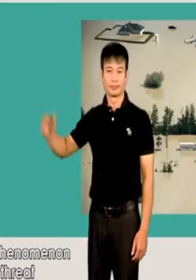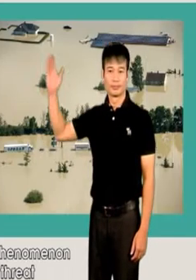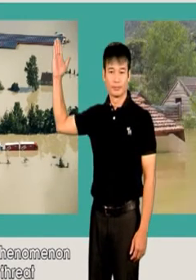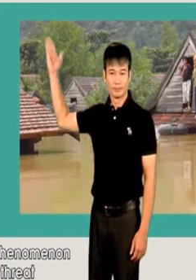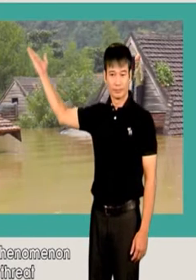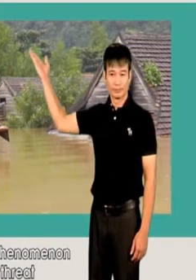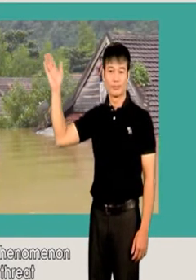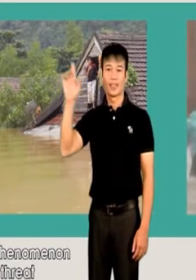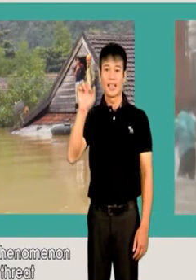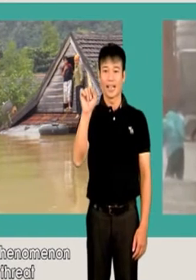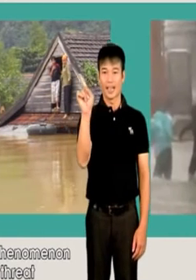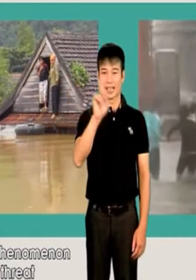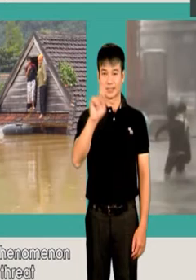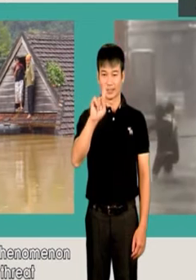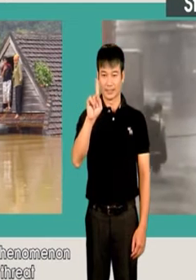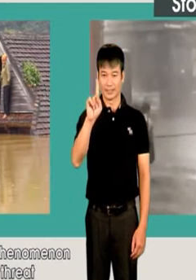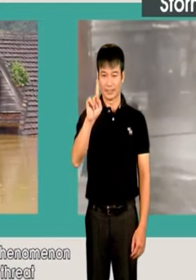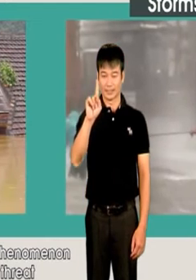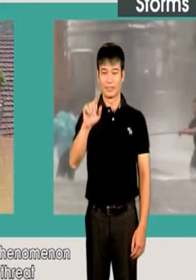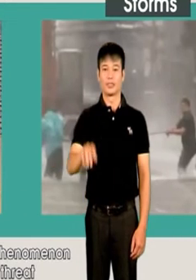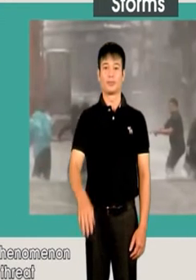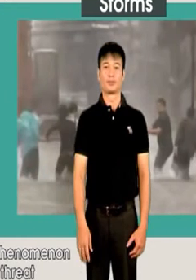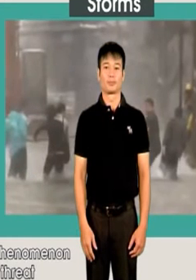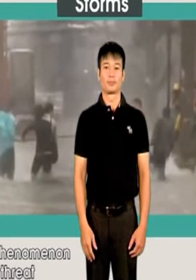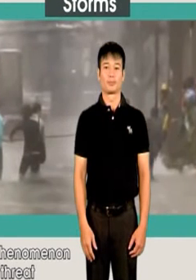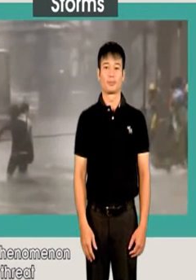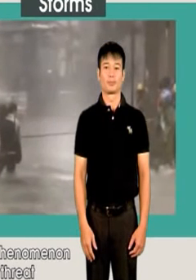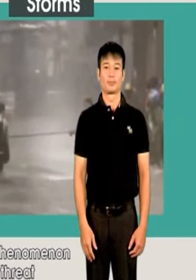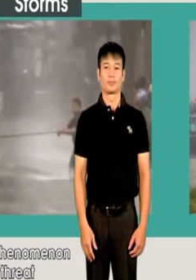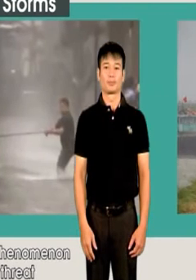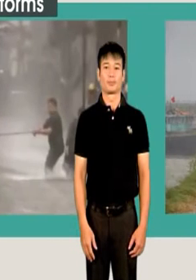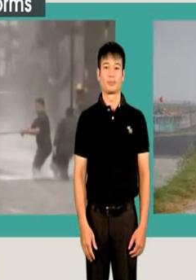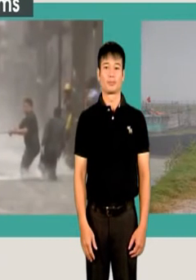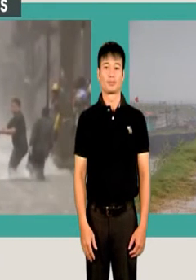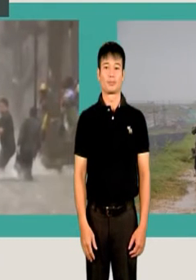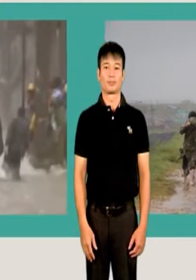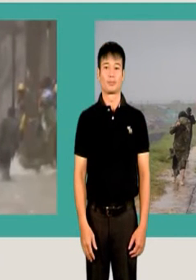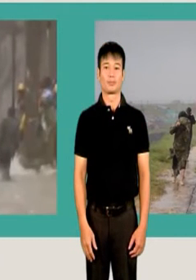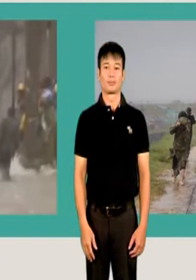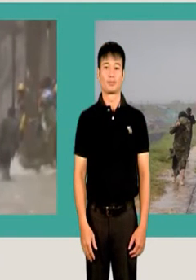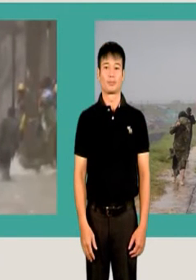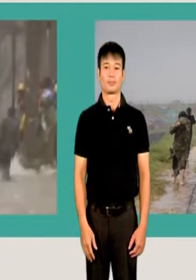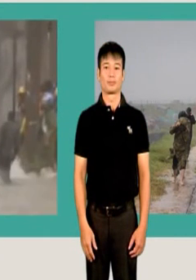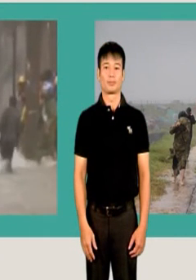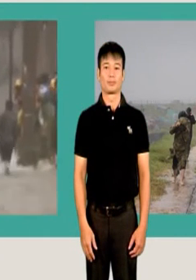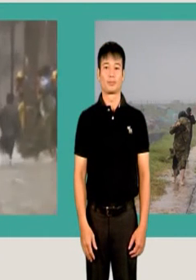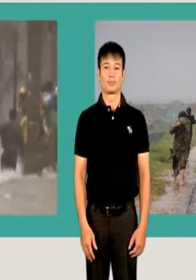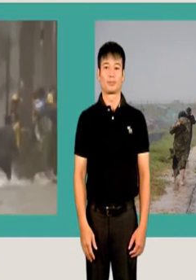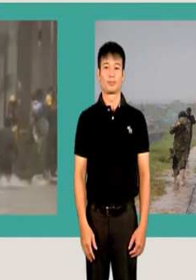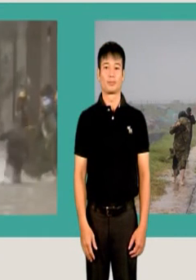A natural hazard is a natural phenomenon that can be a potential threat to residents' health, safety, and